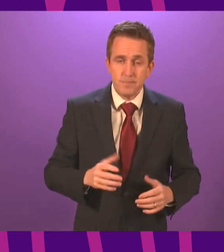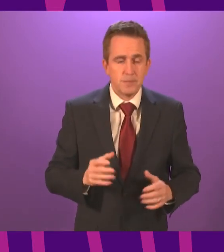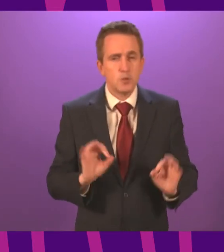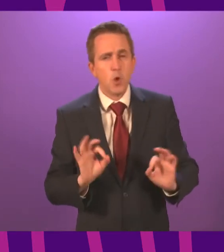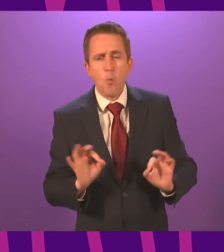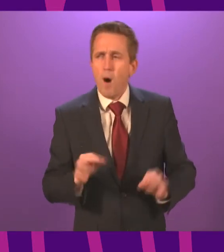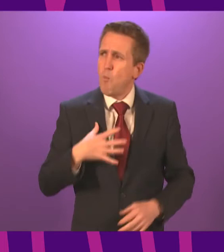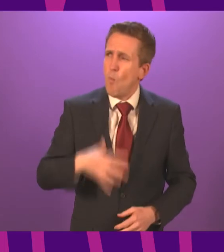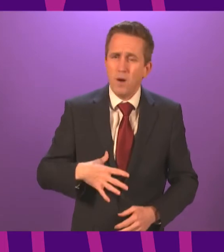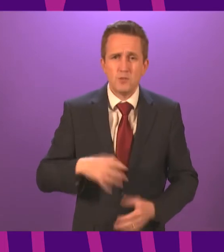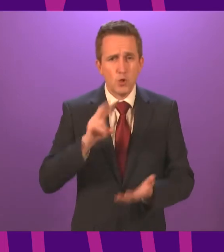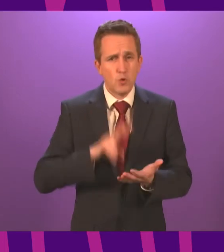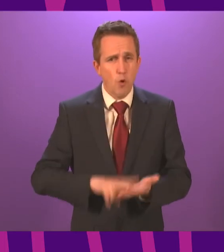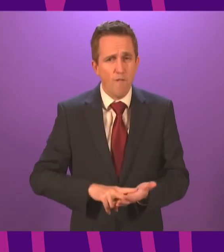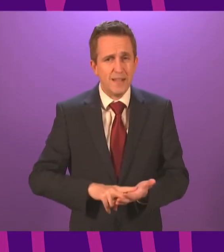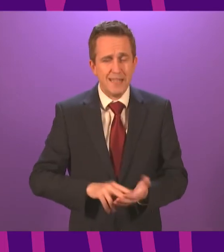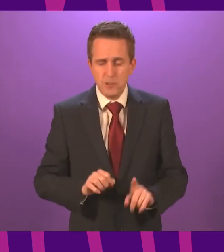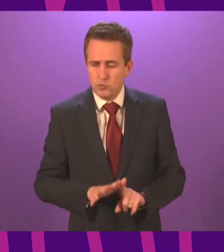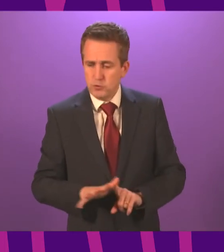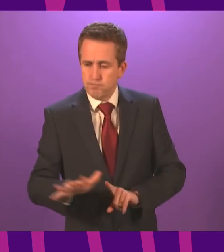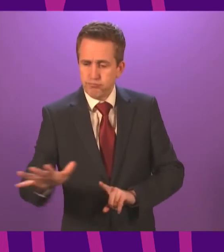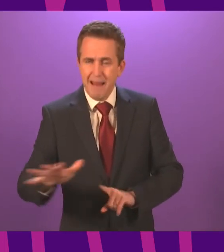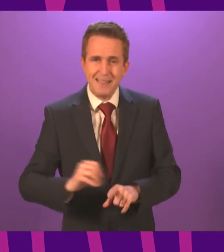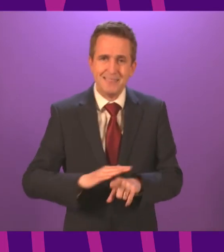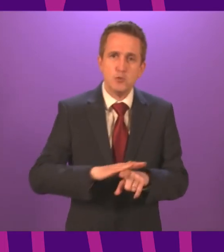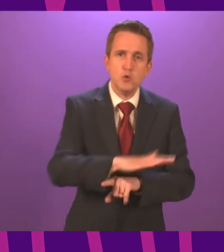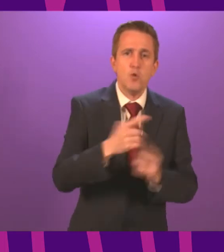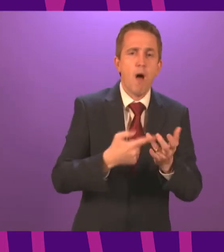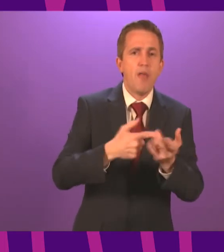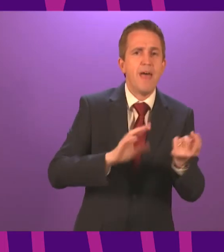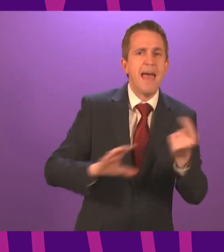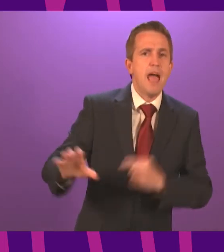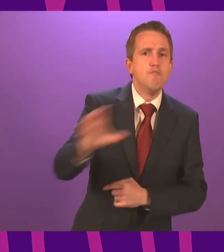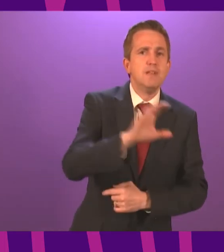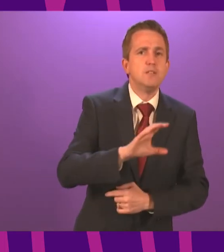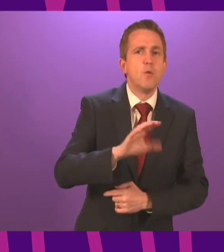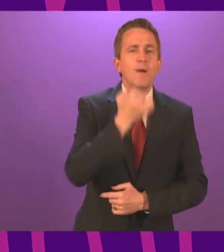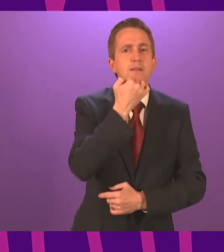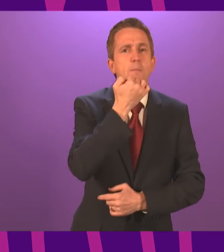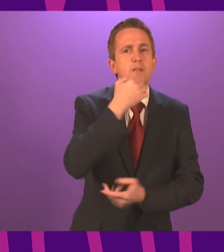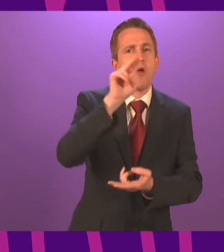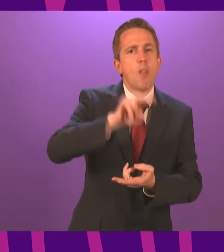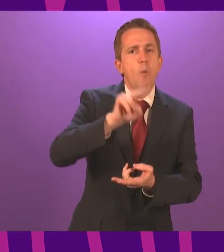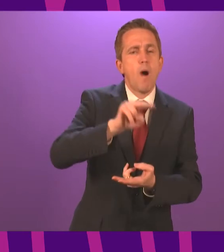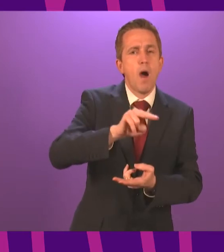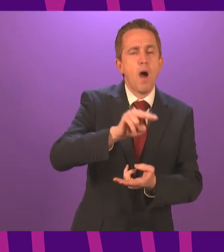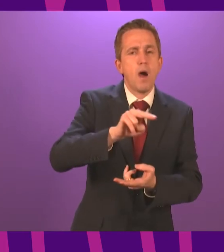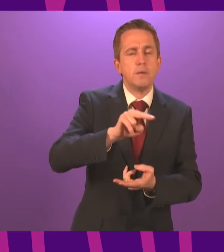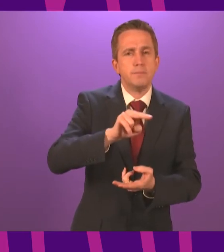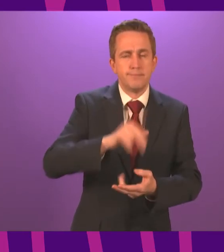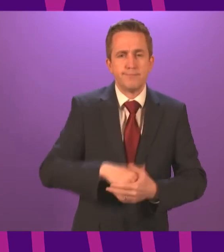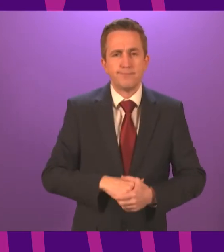this virus spread to communities that are currently not experiencing the same level of infection as, unfortunately, some